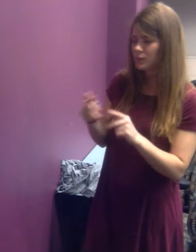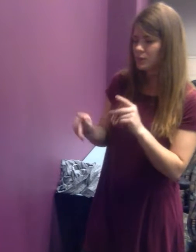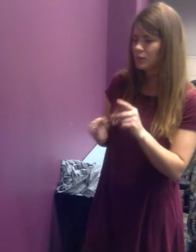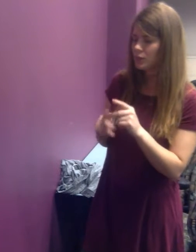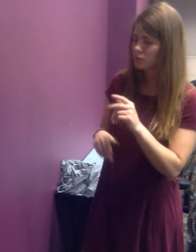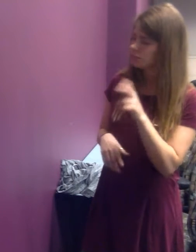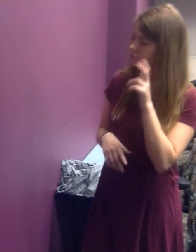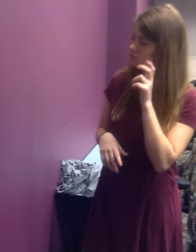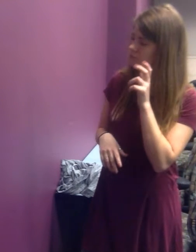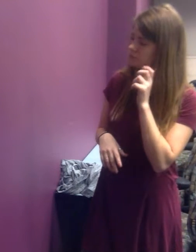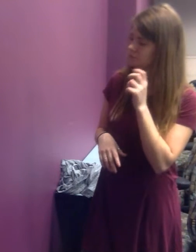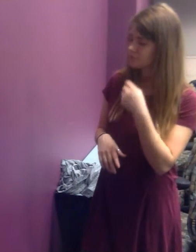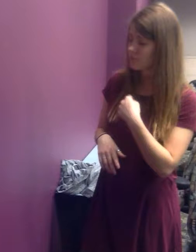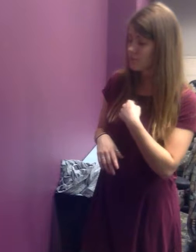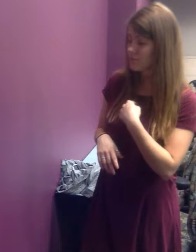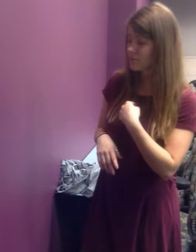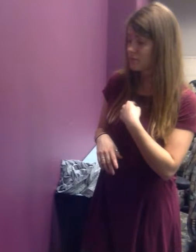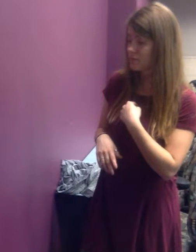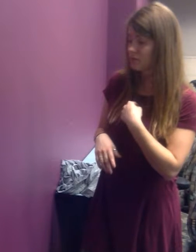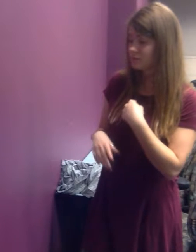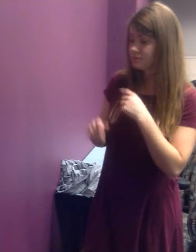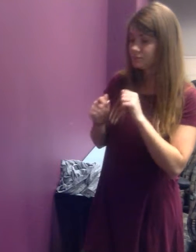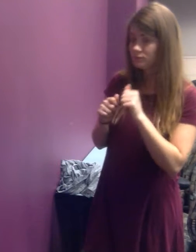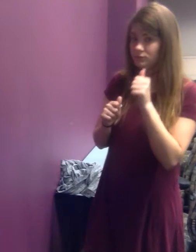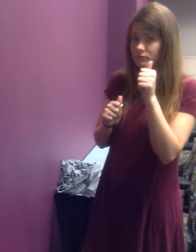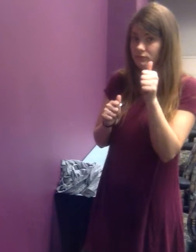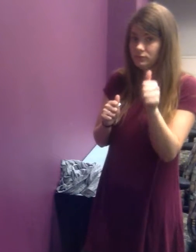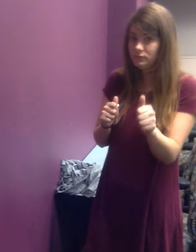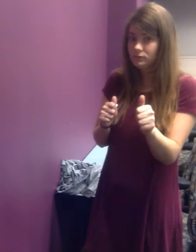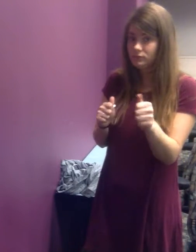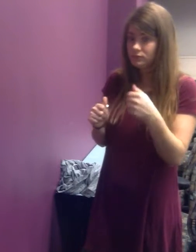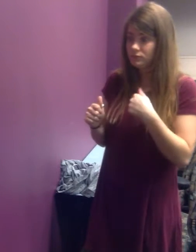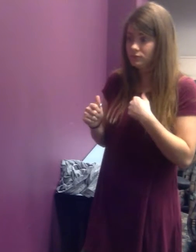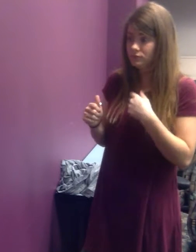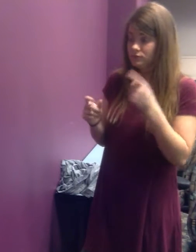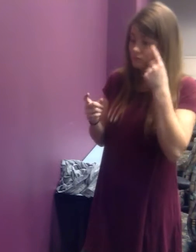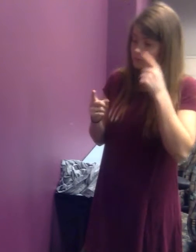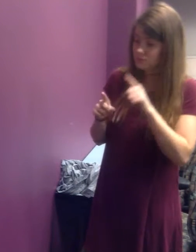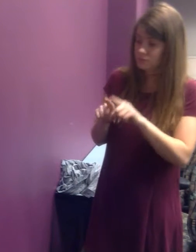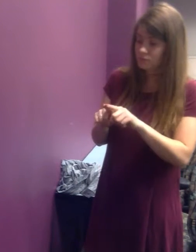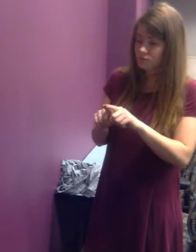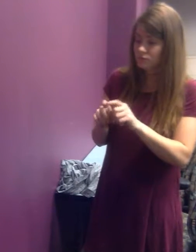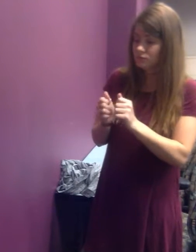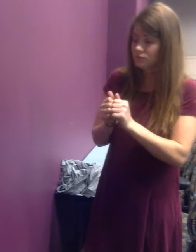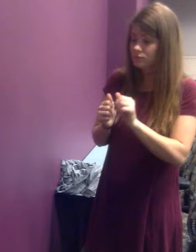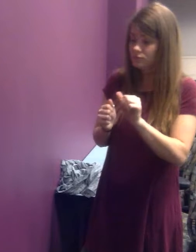Al Gore. So how are things around here? It's slow. How the economy is way